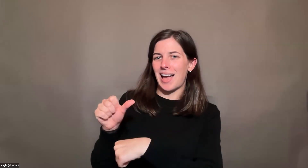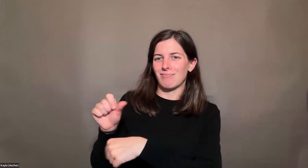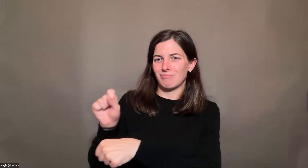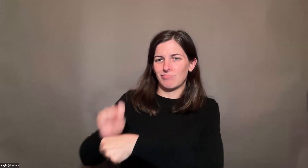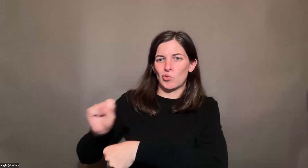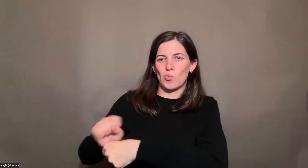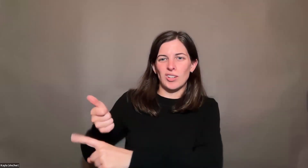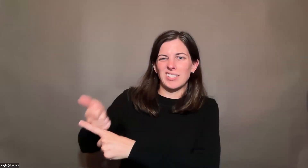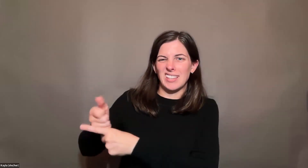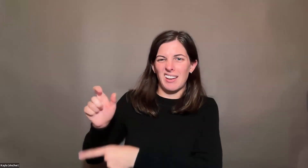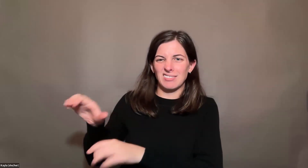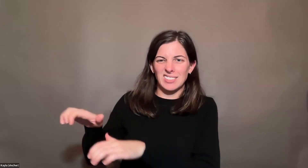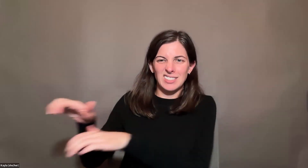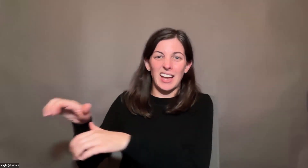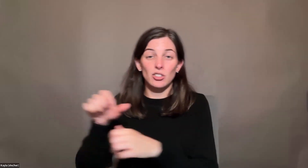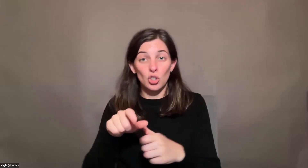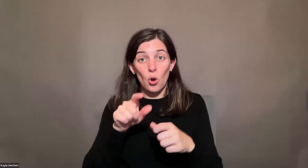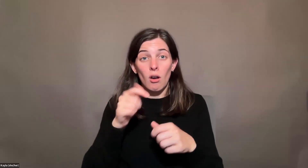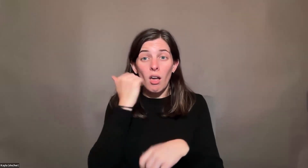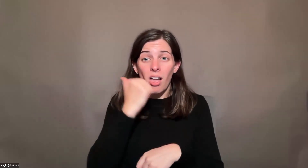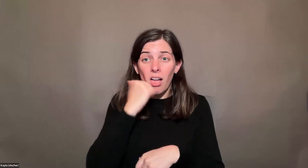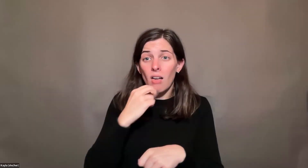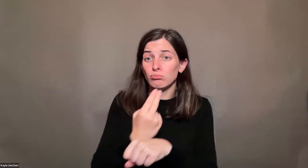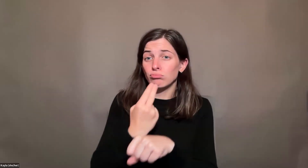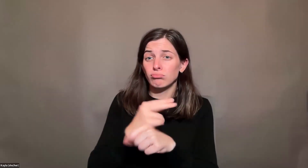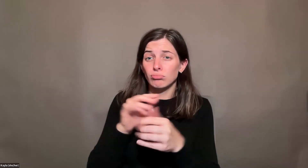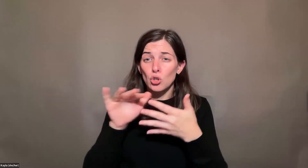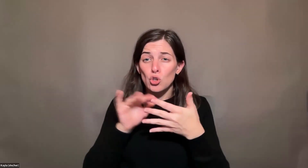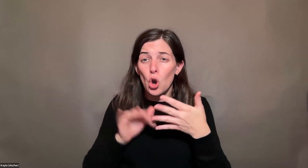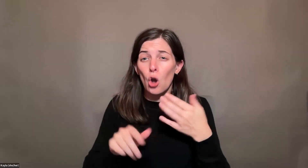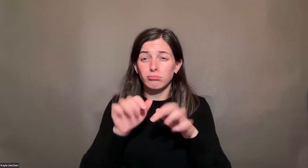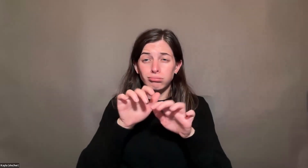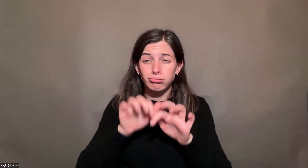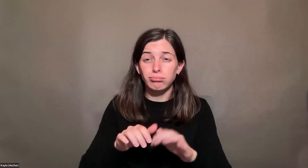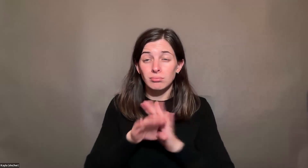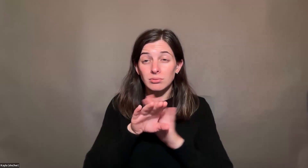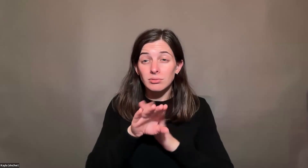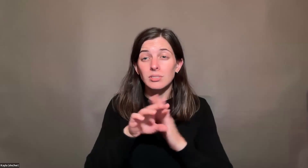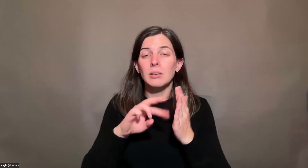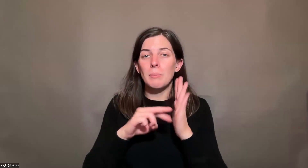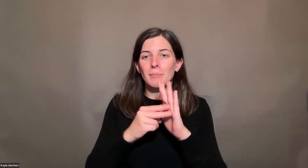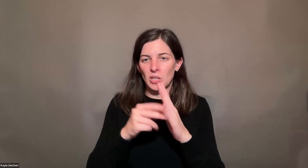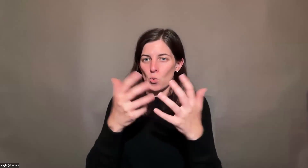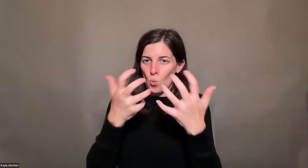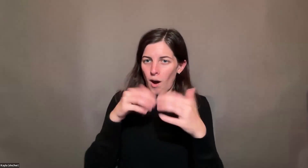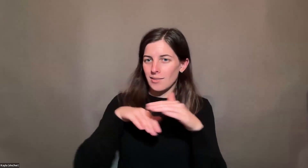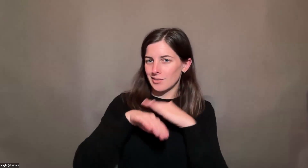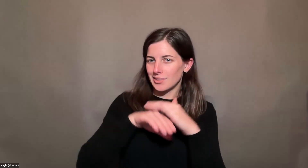actually writing your code day-to-day basis, so you are actually writing accessible code when accessibility in your